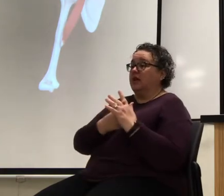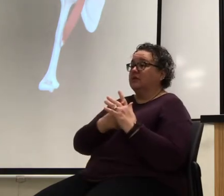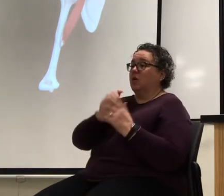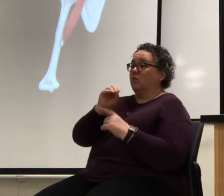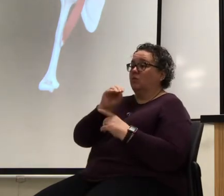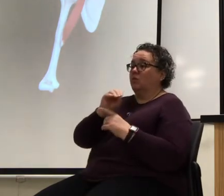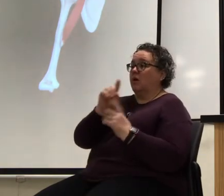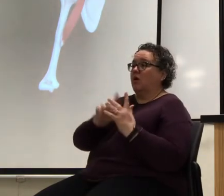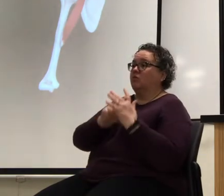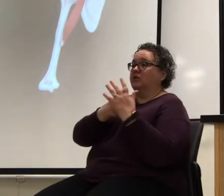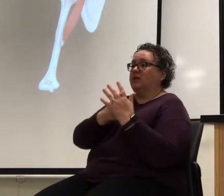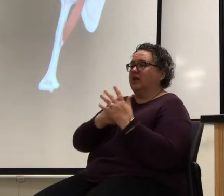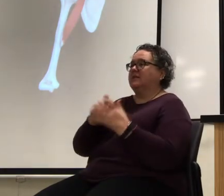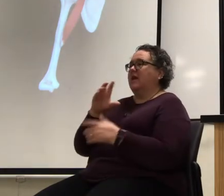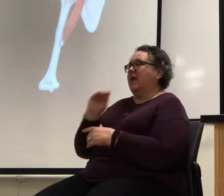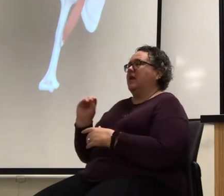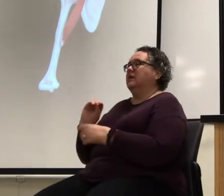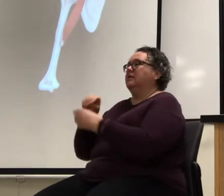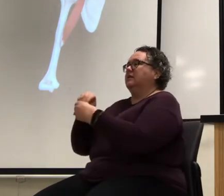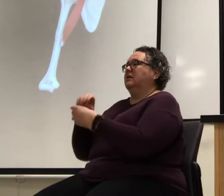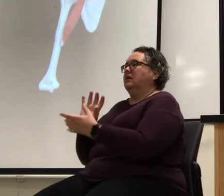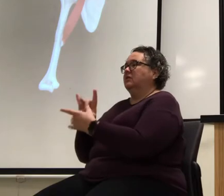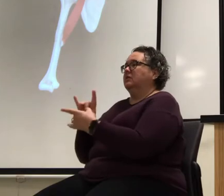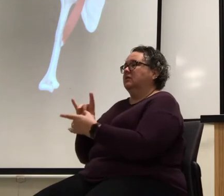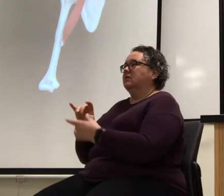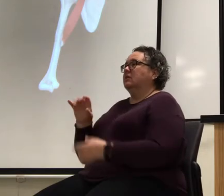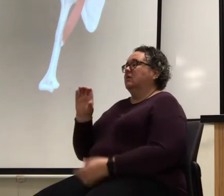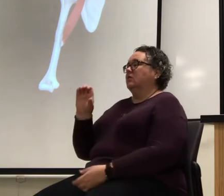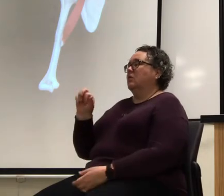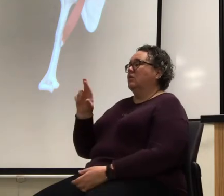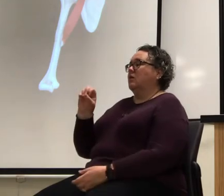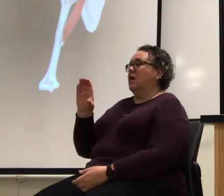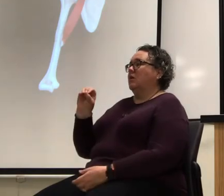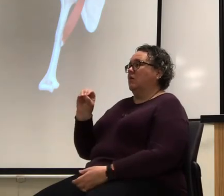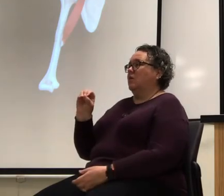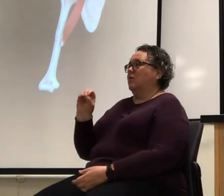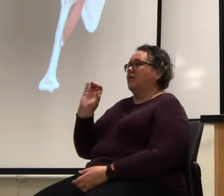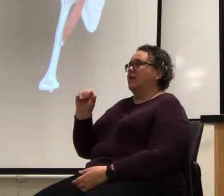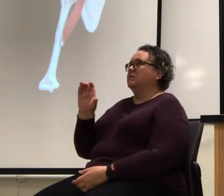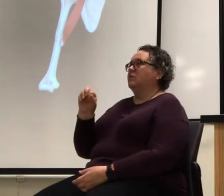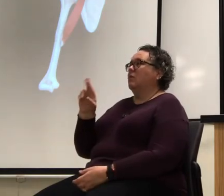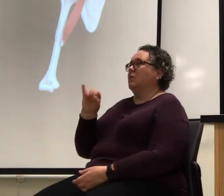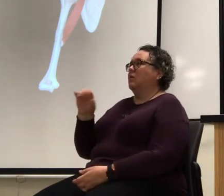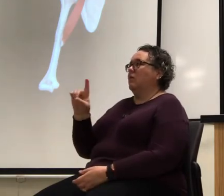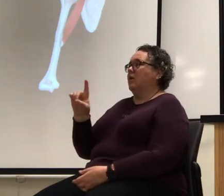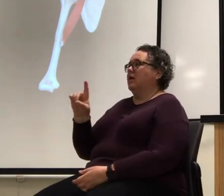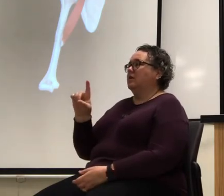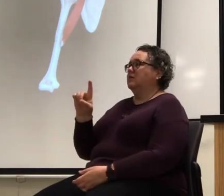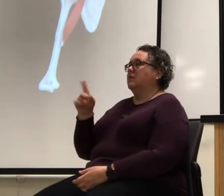inserts. Coraco refers to the coracoid process, that's where it originates.